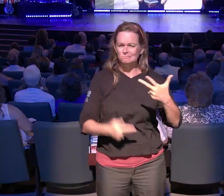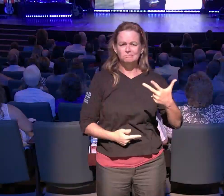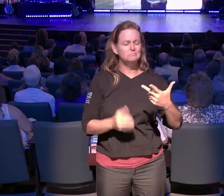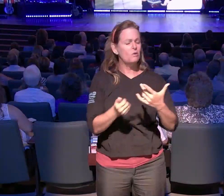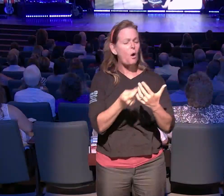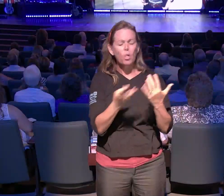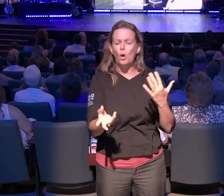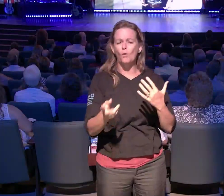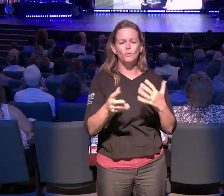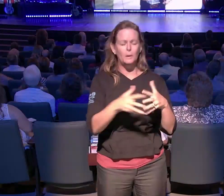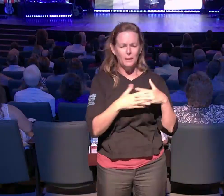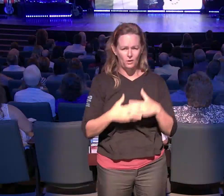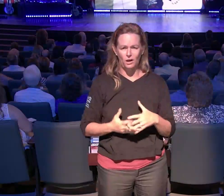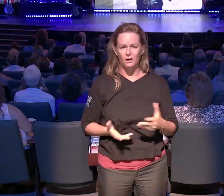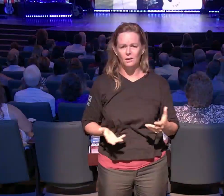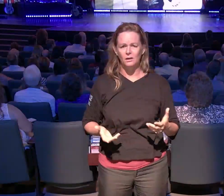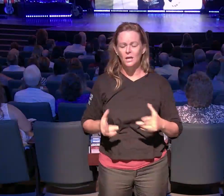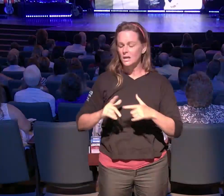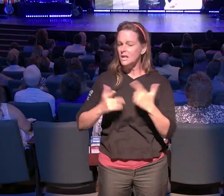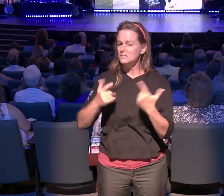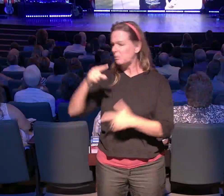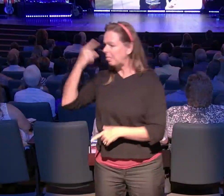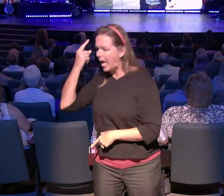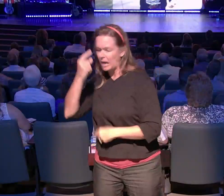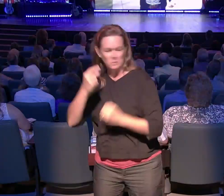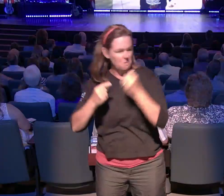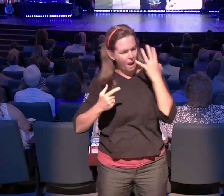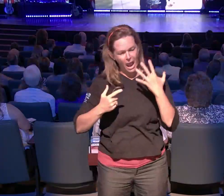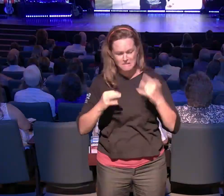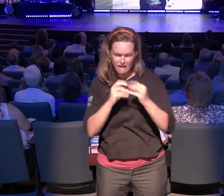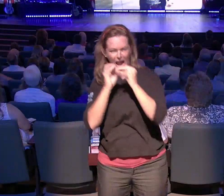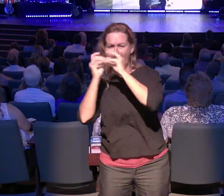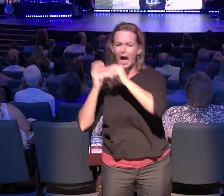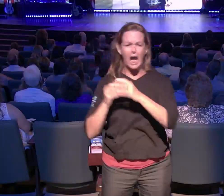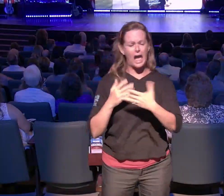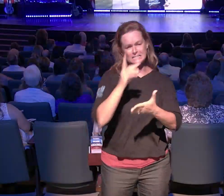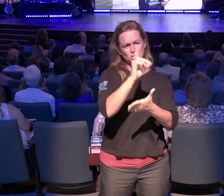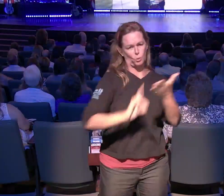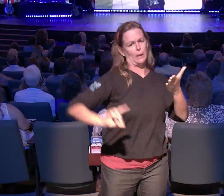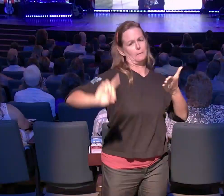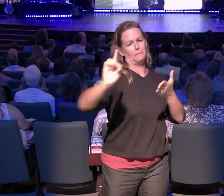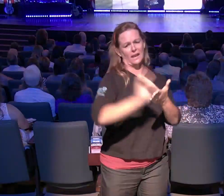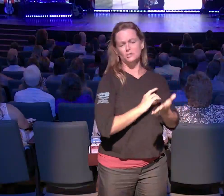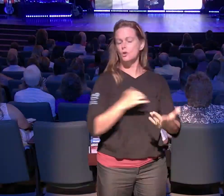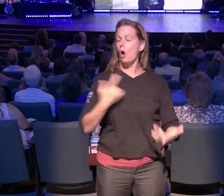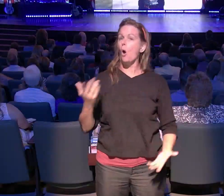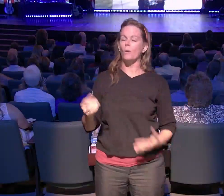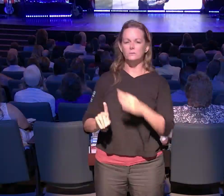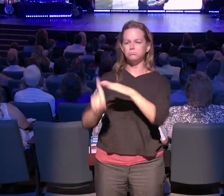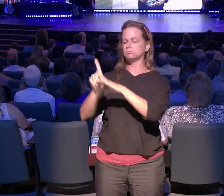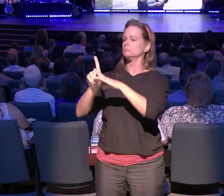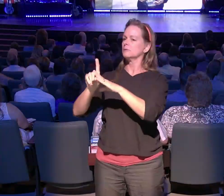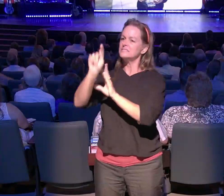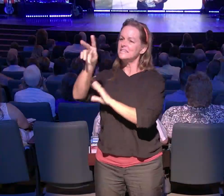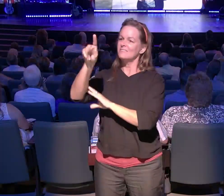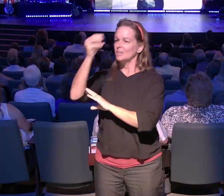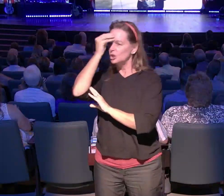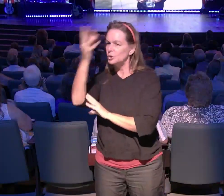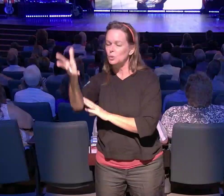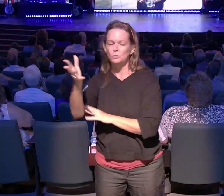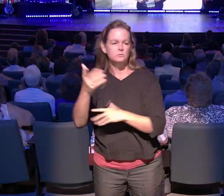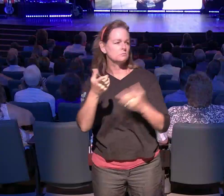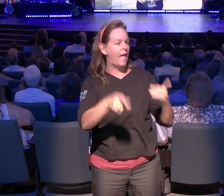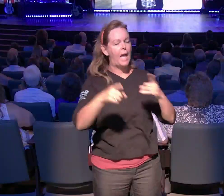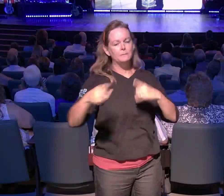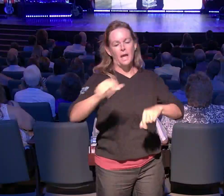Texas, and even in Palm Beach County. Racial tensions were heightened. It was a topic of daily conversation on the news and in the workplace. And if